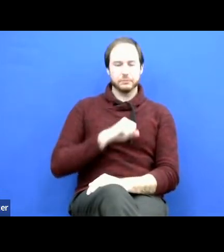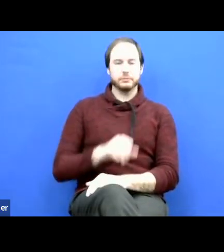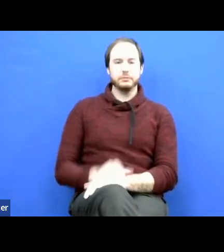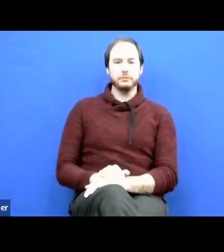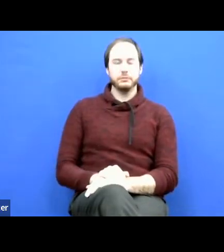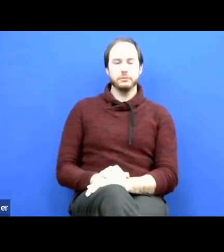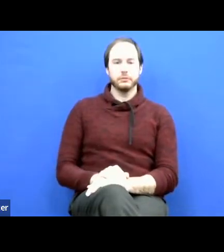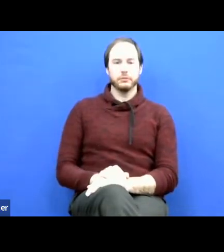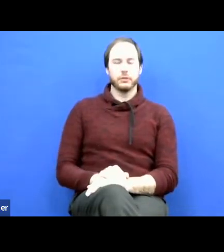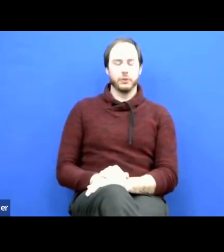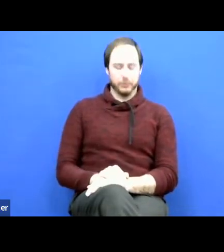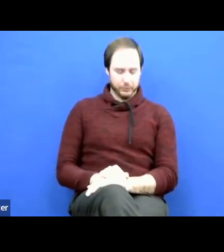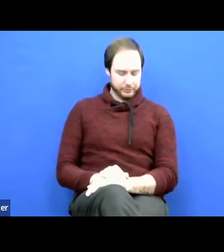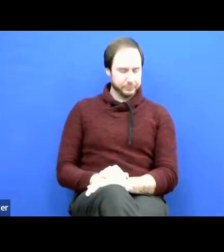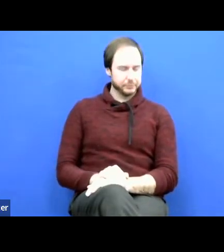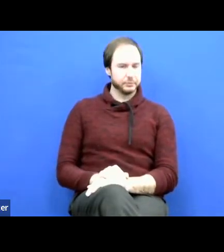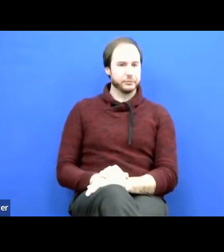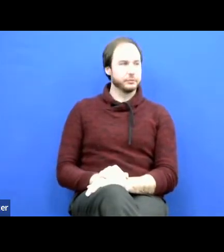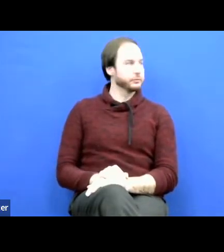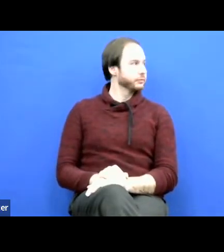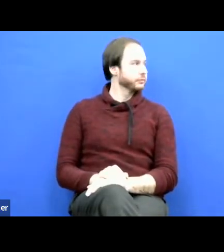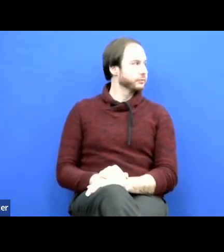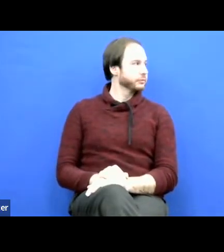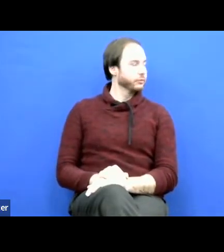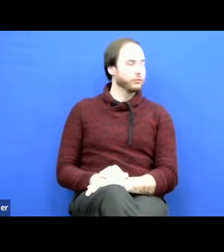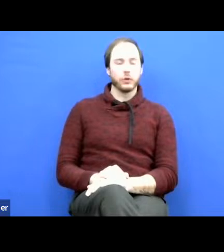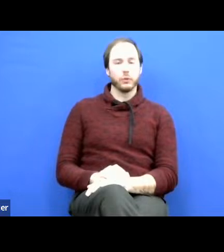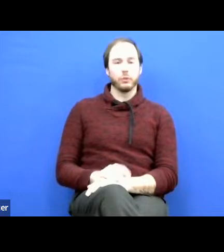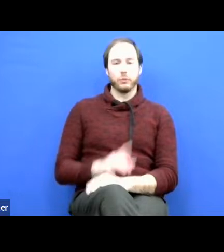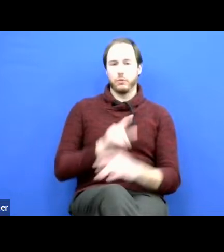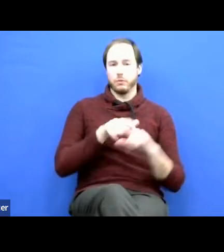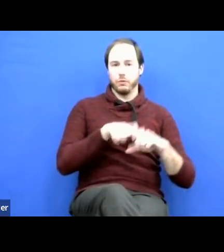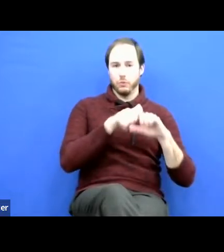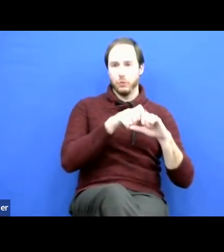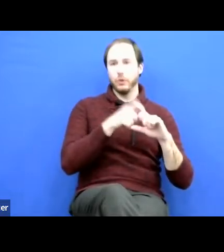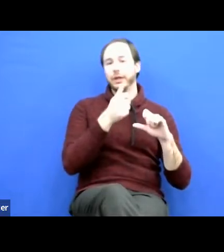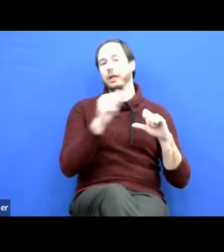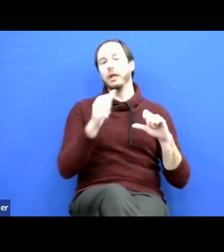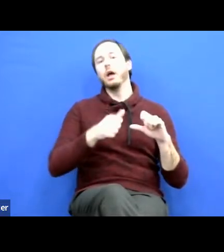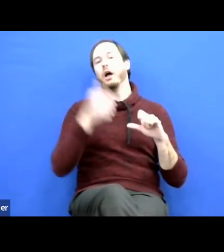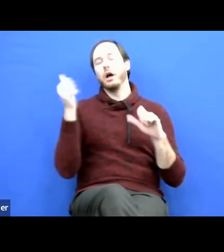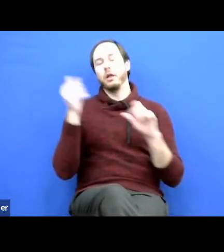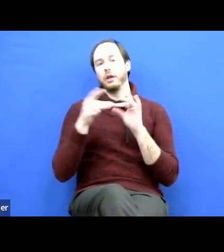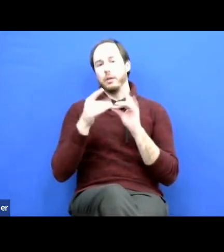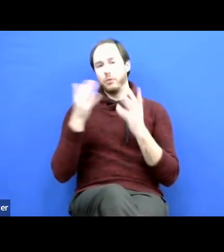Okay, see you. Okay. Is there anybody else who wishes to make a comment? Come on forward.